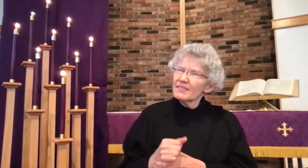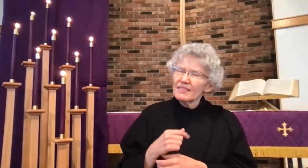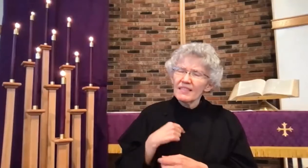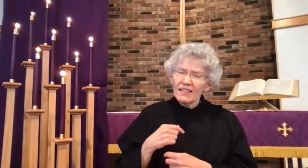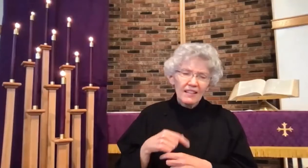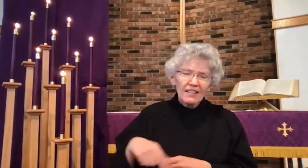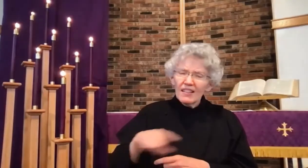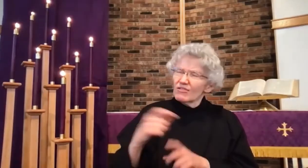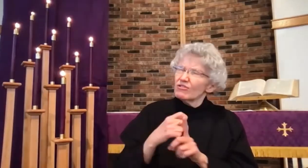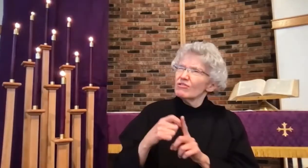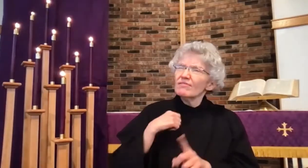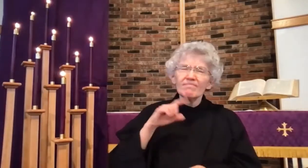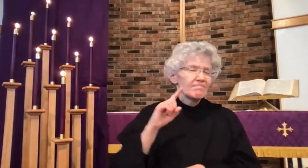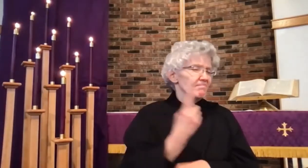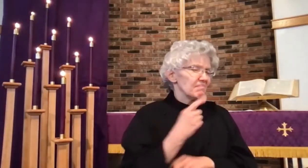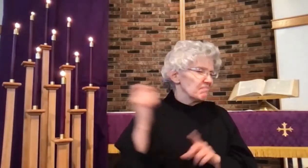backward.